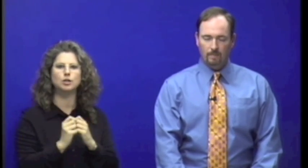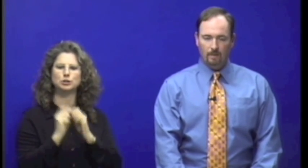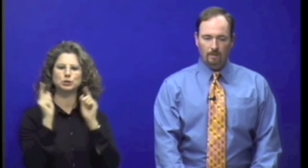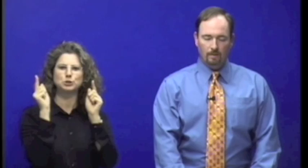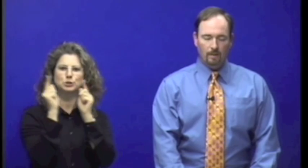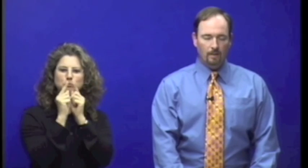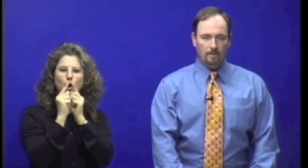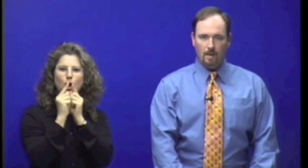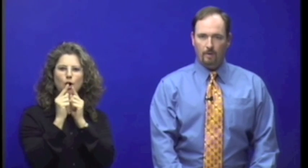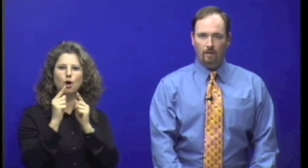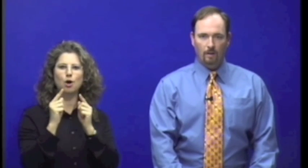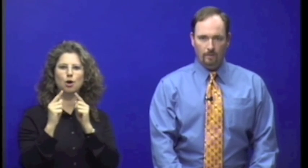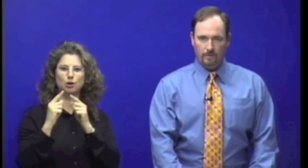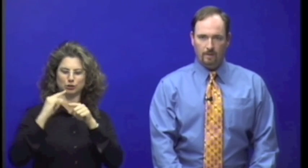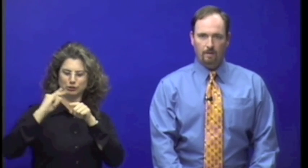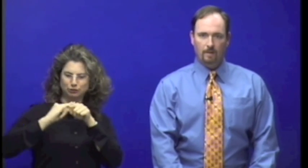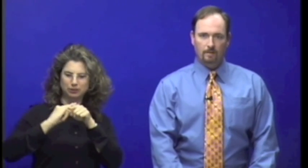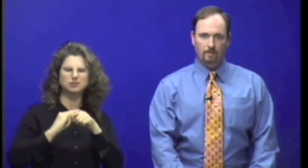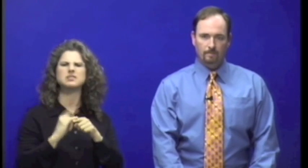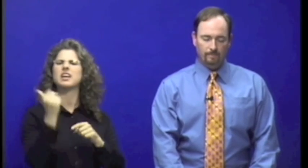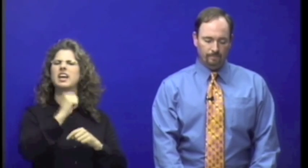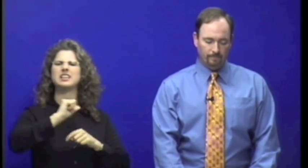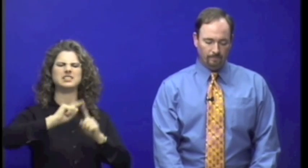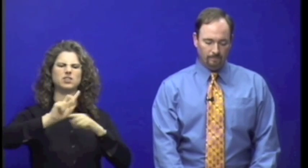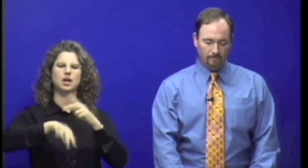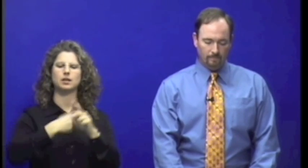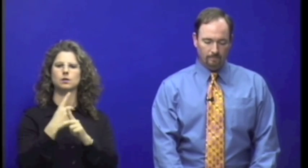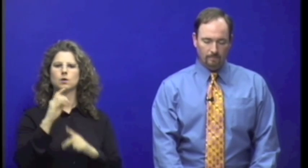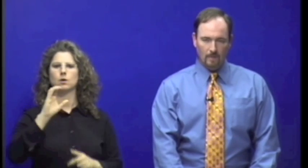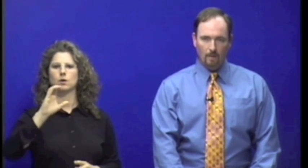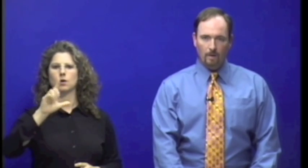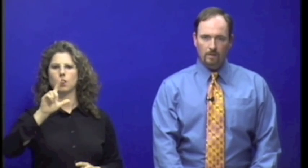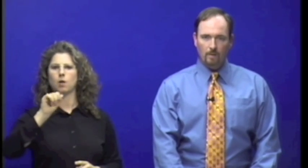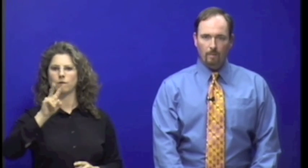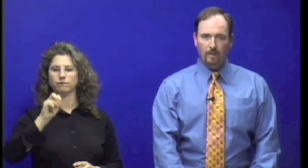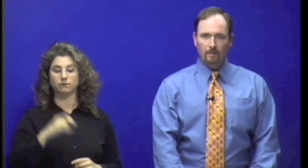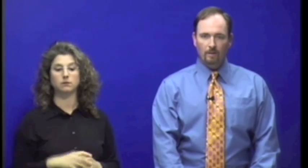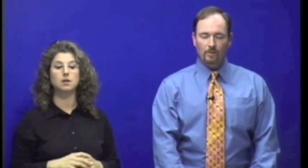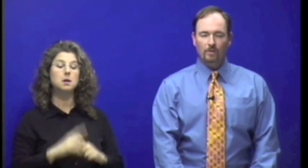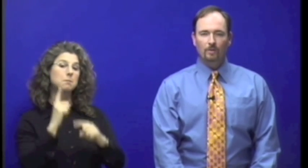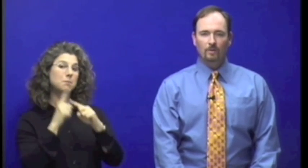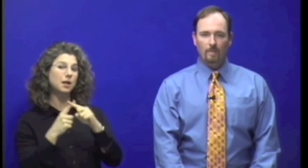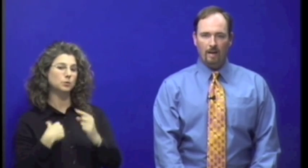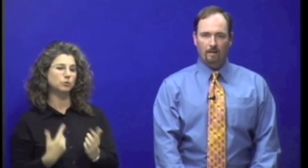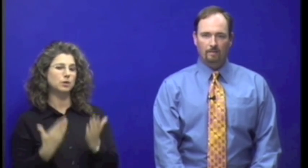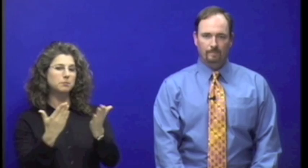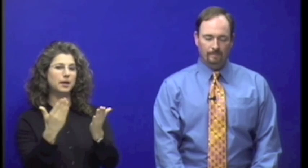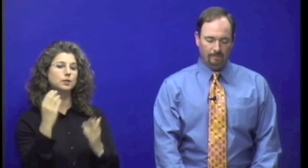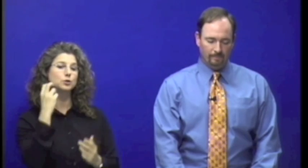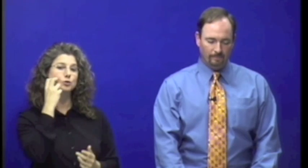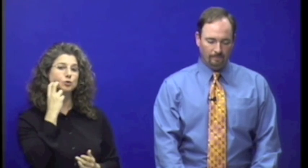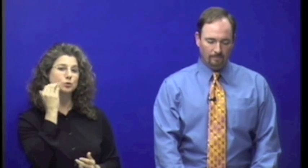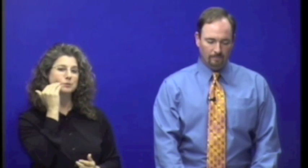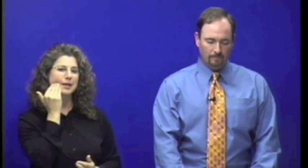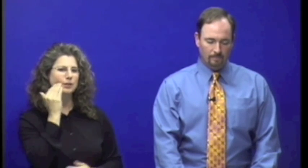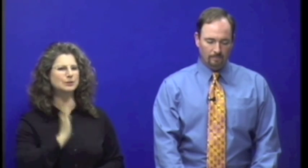cigarillos, and any type of clove cigarettes. We also recommend you don't chew tobacco.